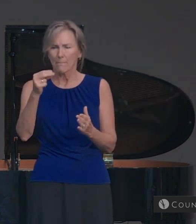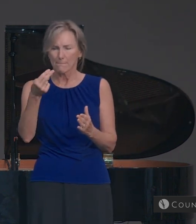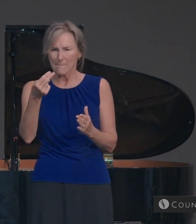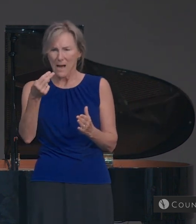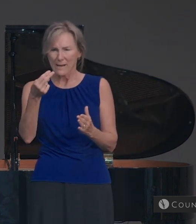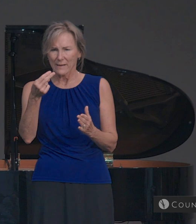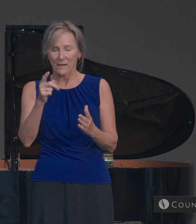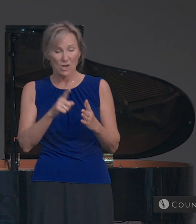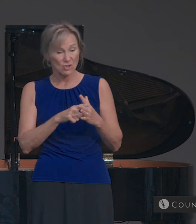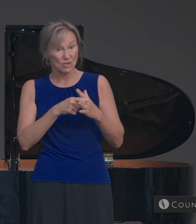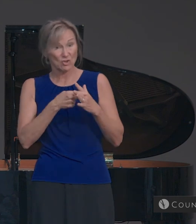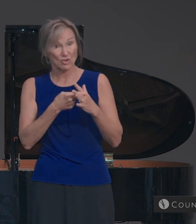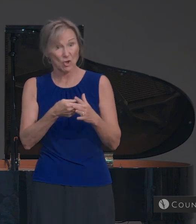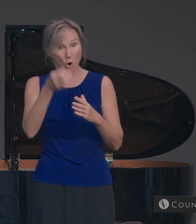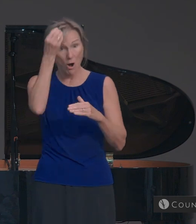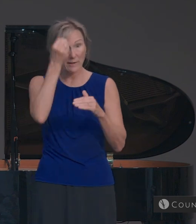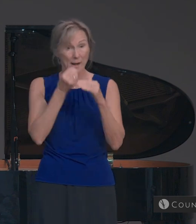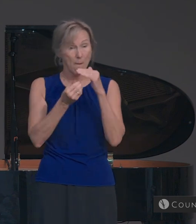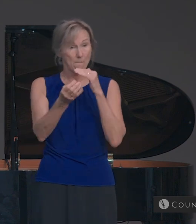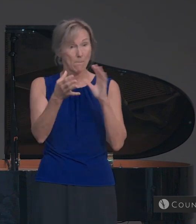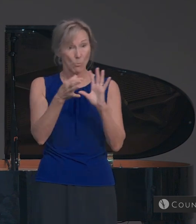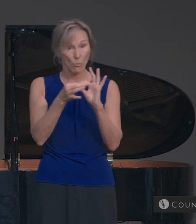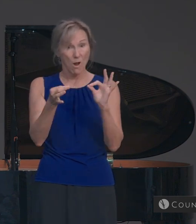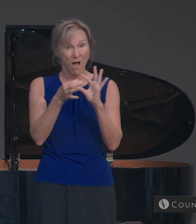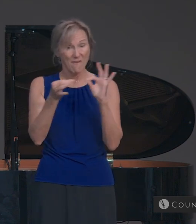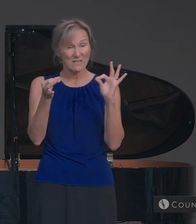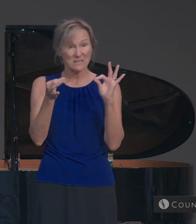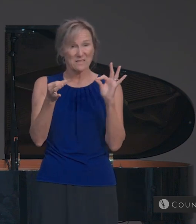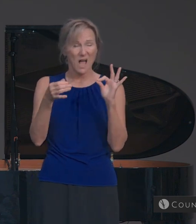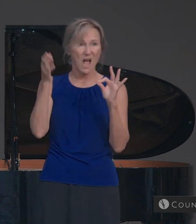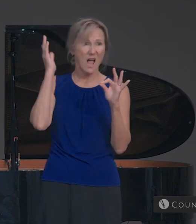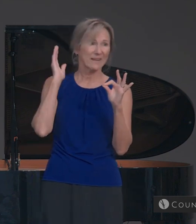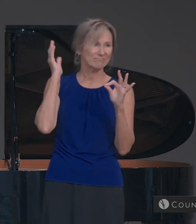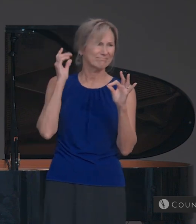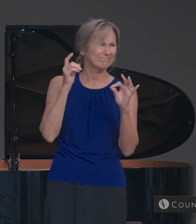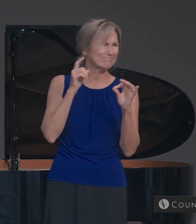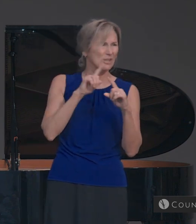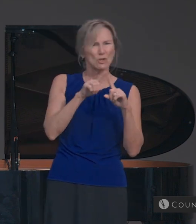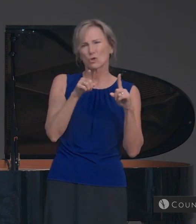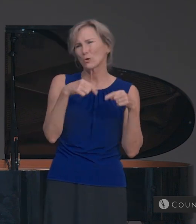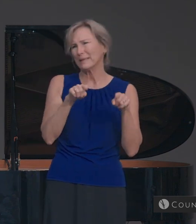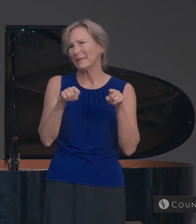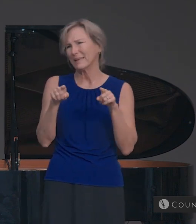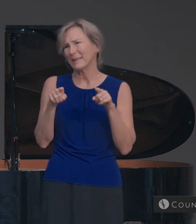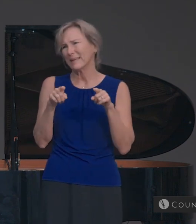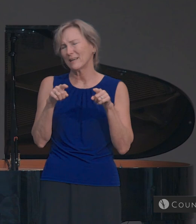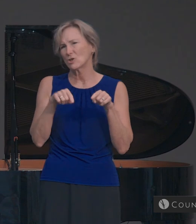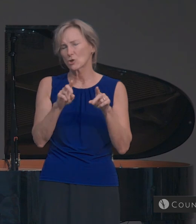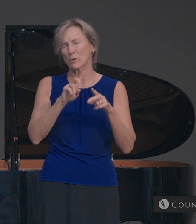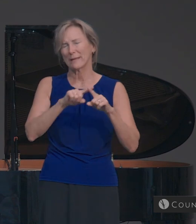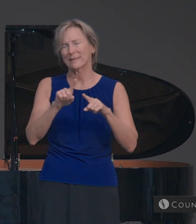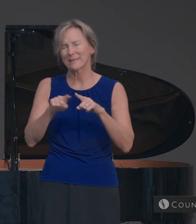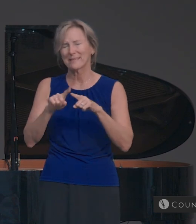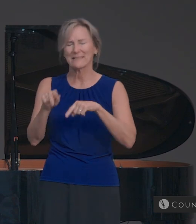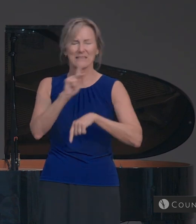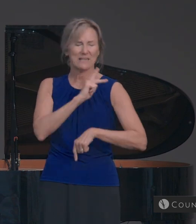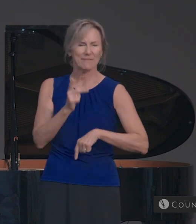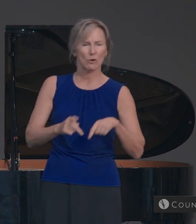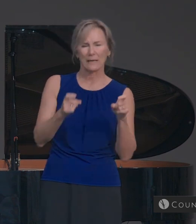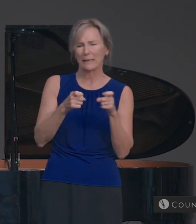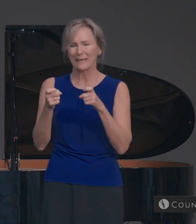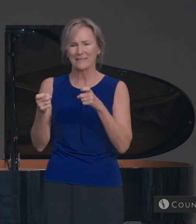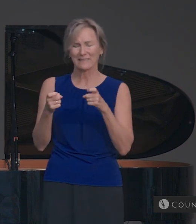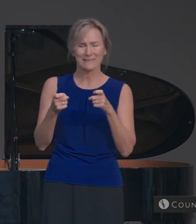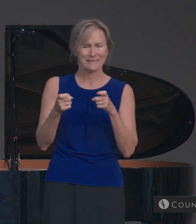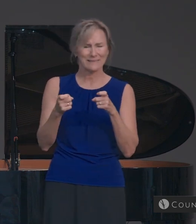reign. There was Jotham, then there was Ahaz, who reigned for 16 years, and then there was at least 4 years where